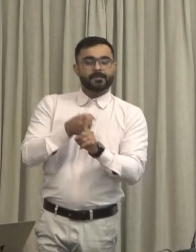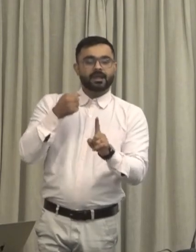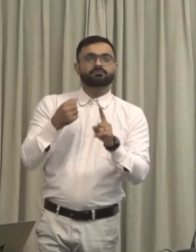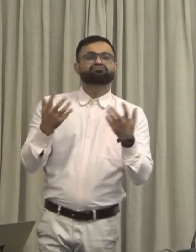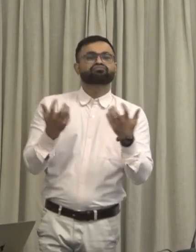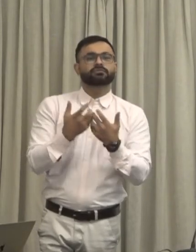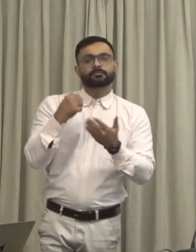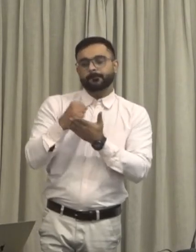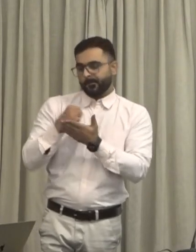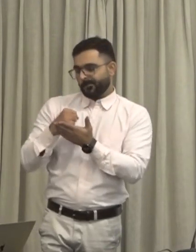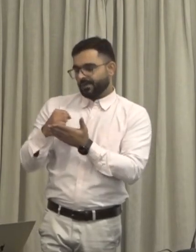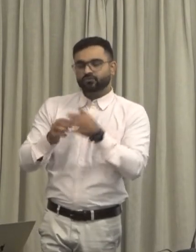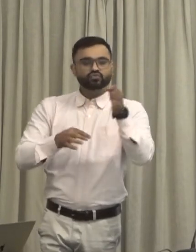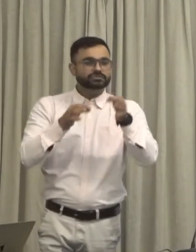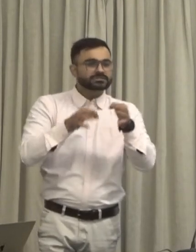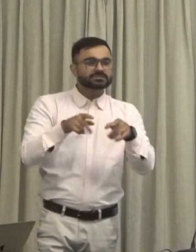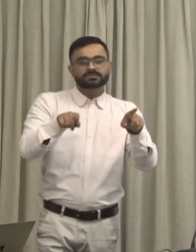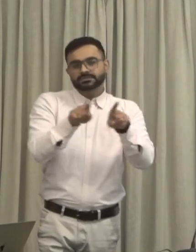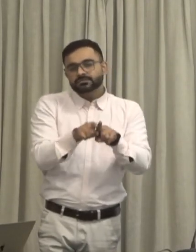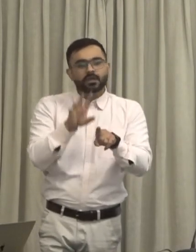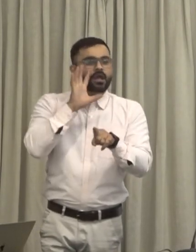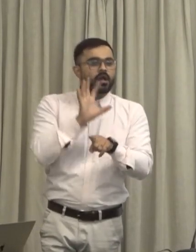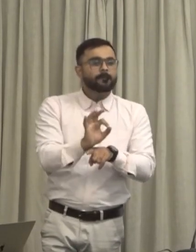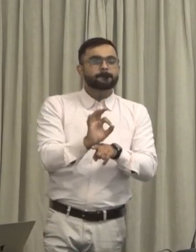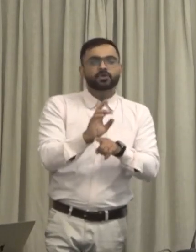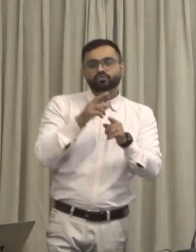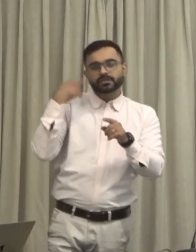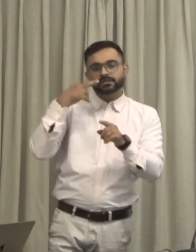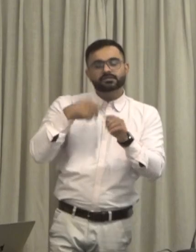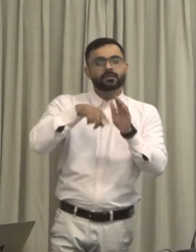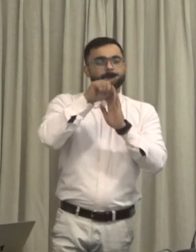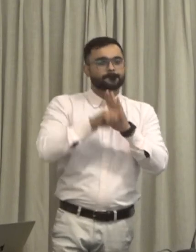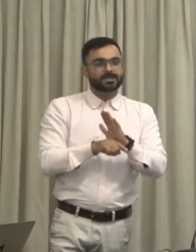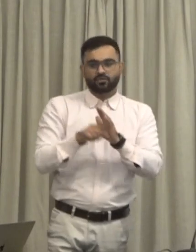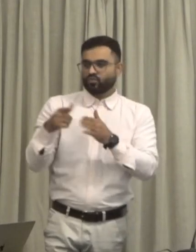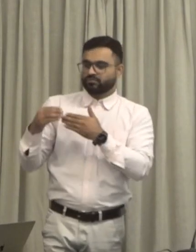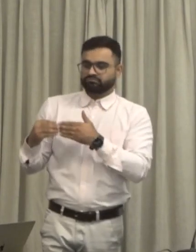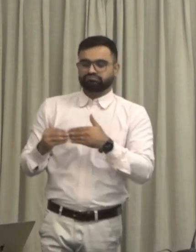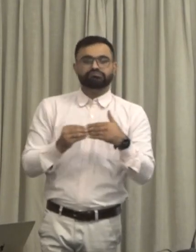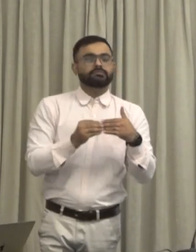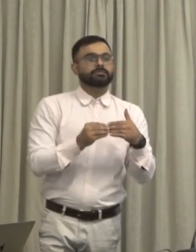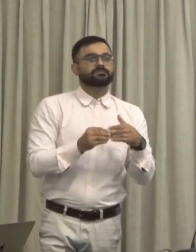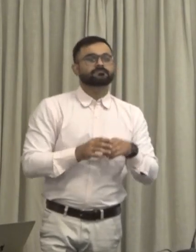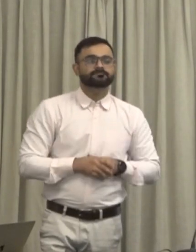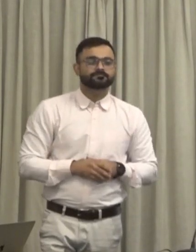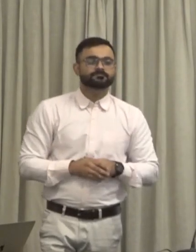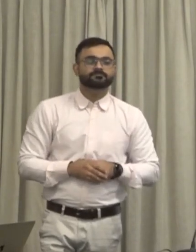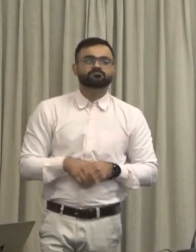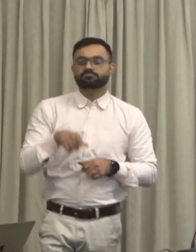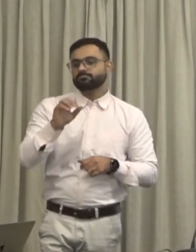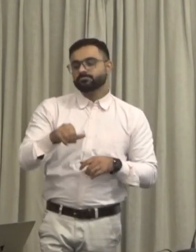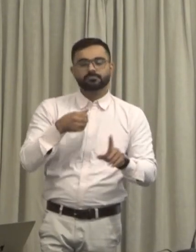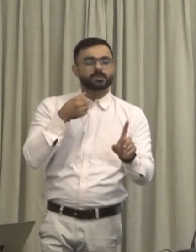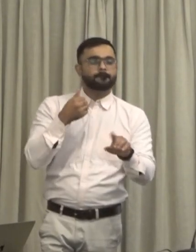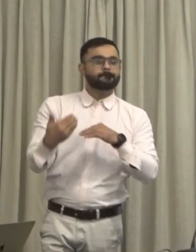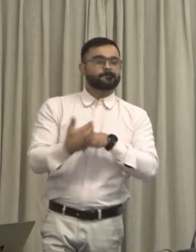And I mean, judgments like this are very important, of course, for the principles that they lay down, but, they